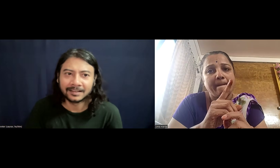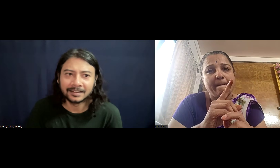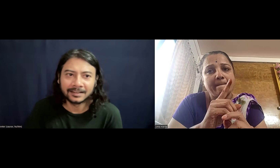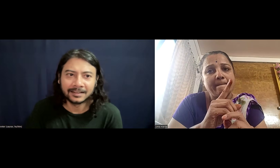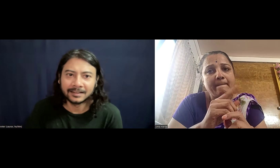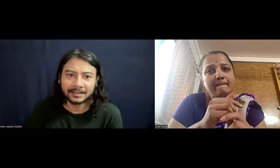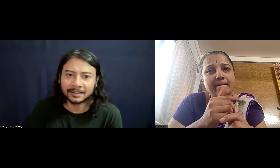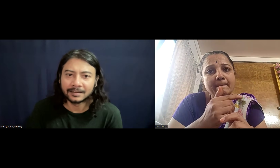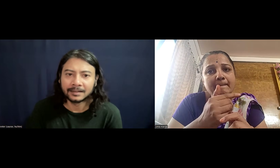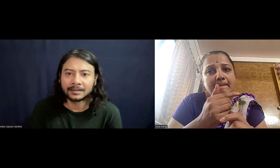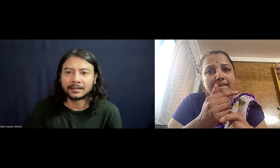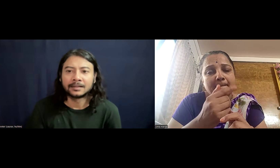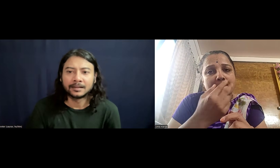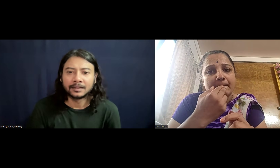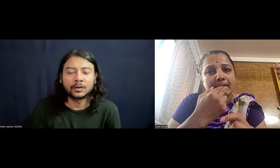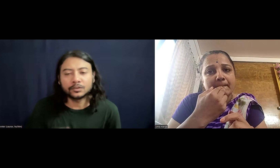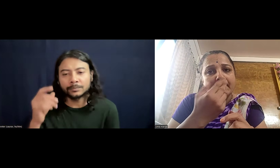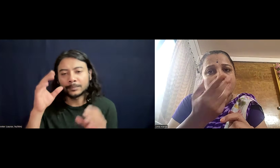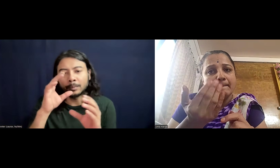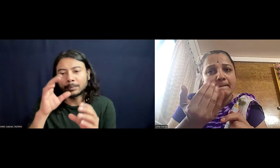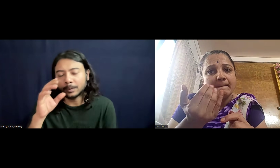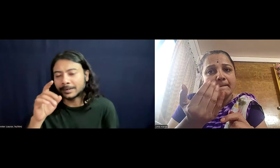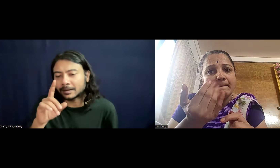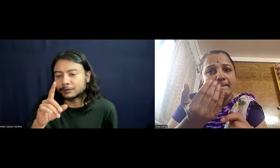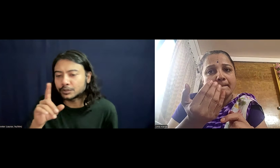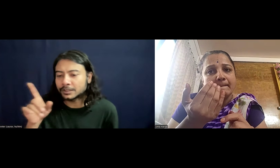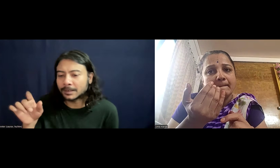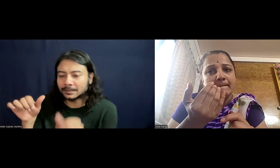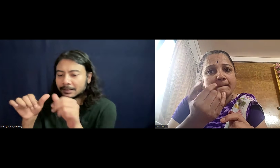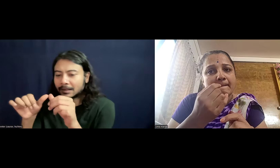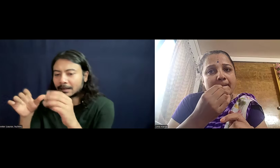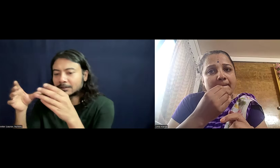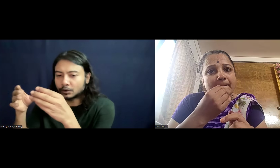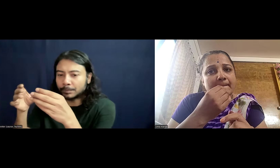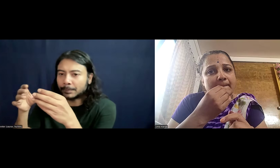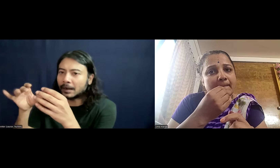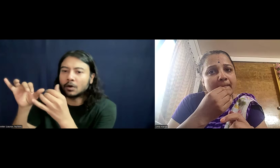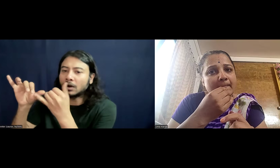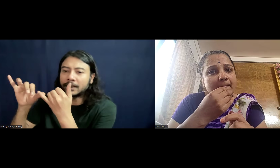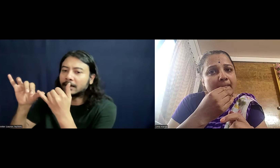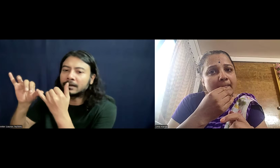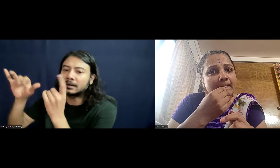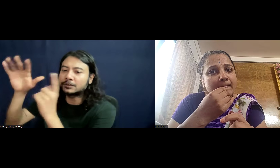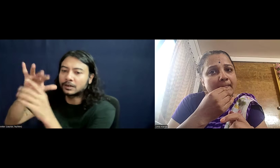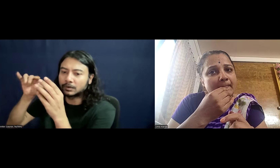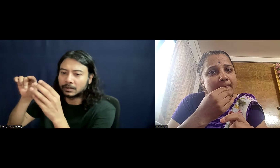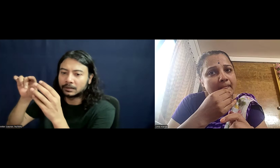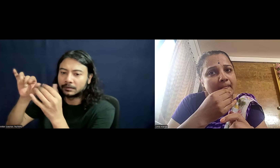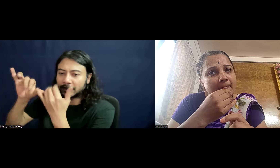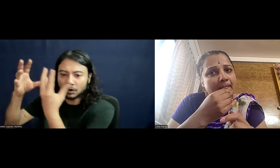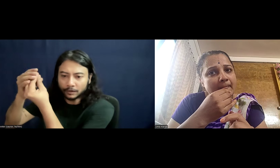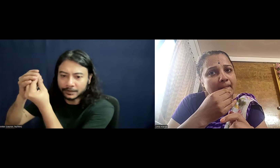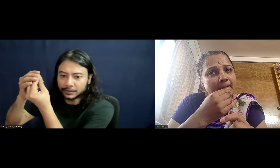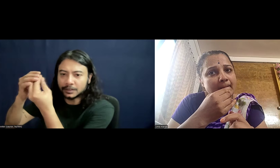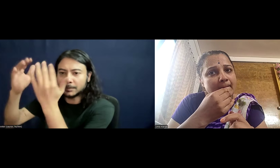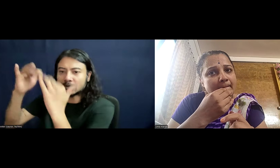They don't come down here in this material world. No, so probably the confusion is, Madhuri, that the Akshara group people are not in Krishna Loka.